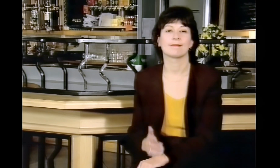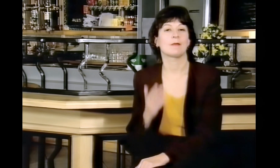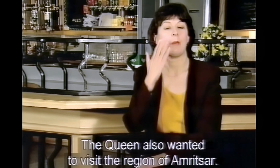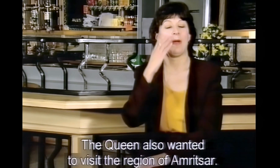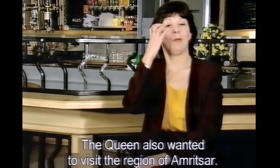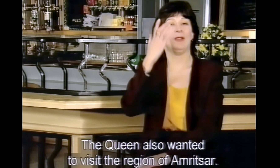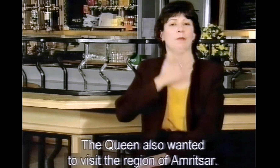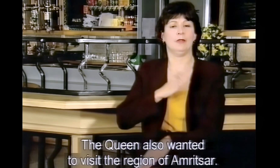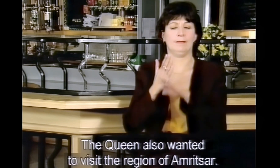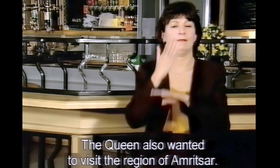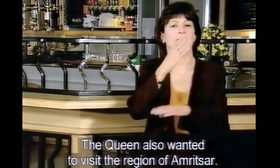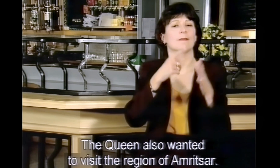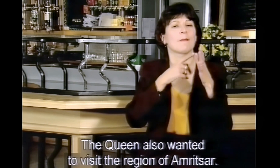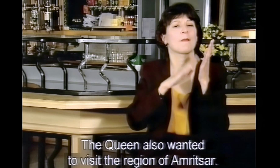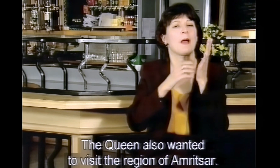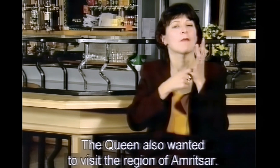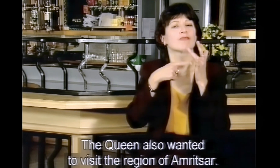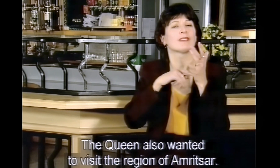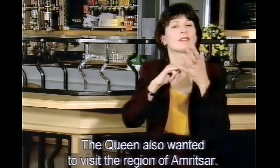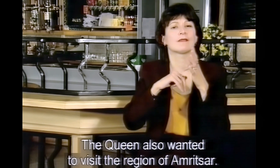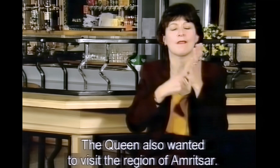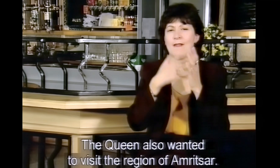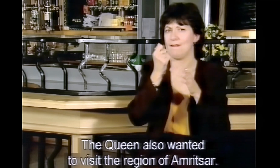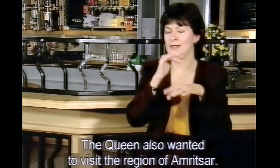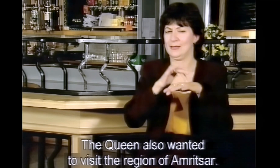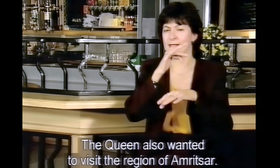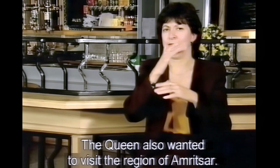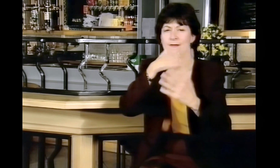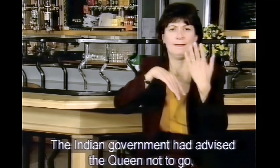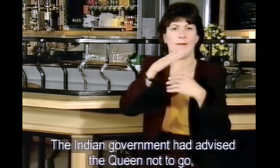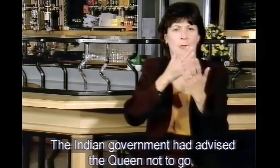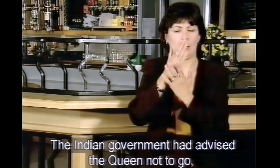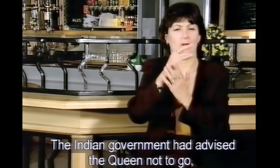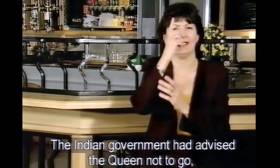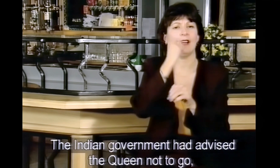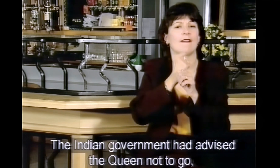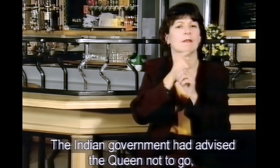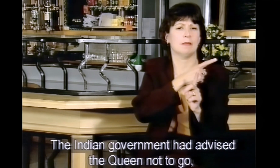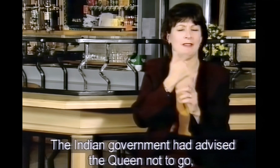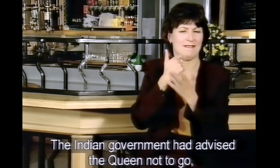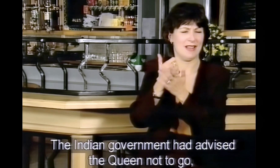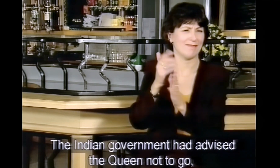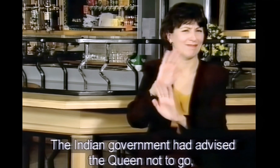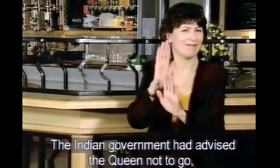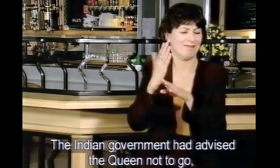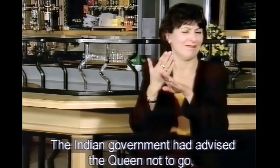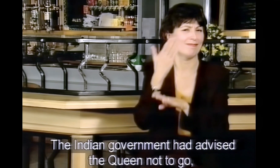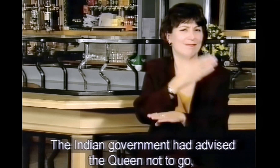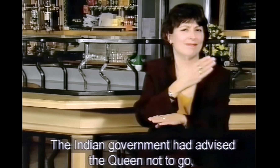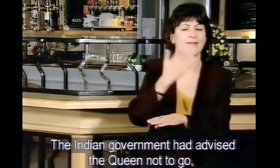The Queen also wanted to visit the region of Amritsar, another sensitive area. The Indian government had advised the Queen not